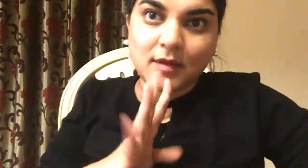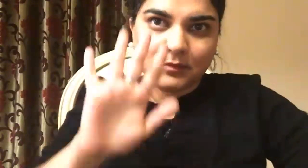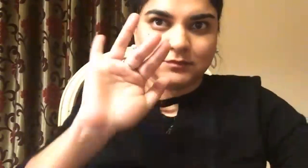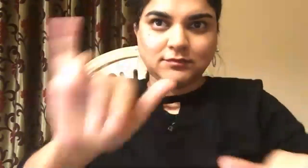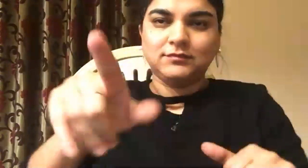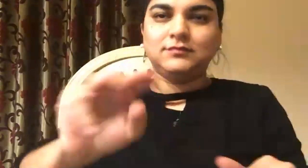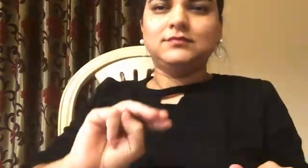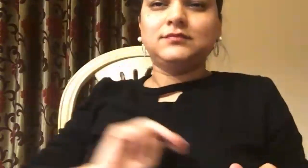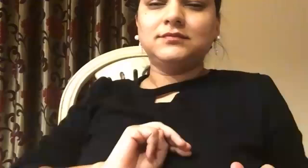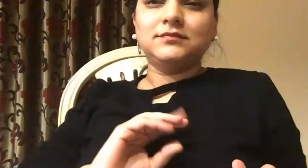This is Divya speaking.